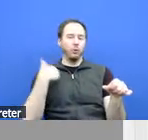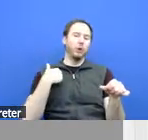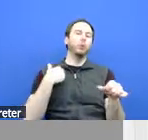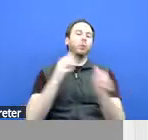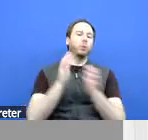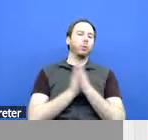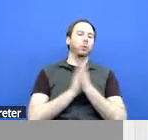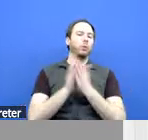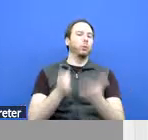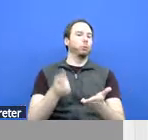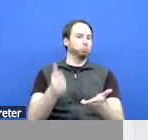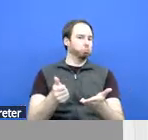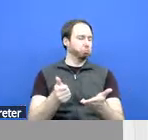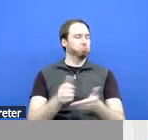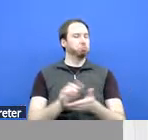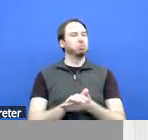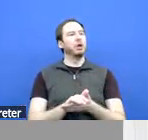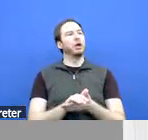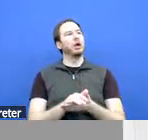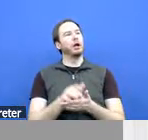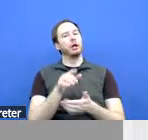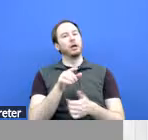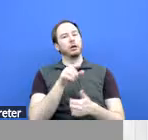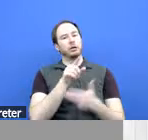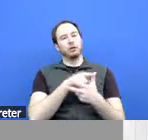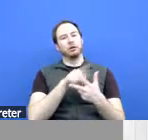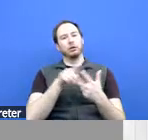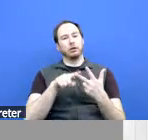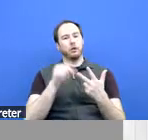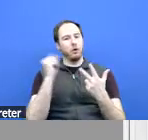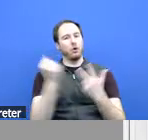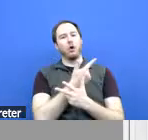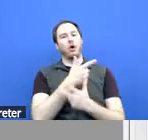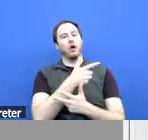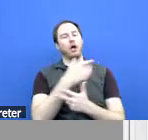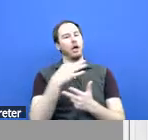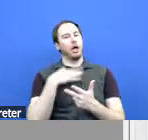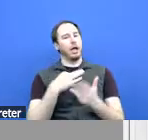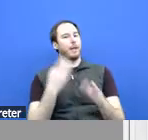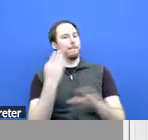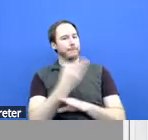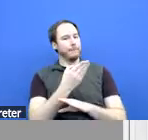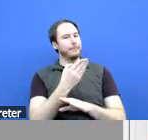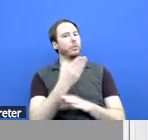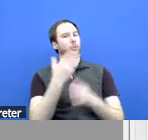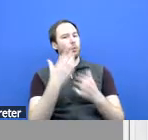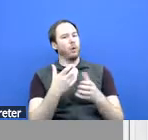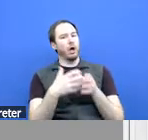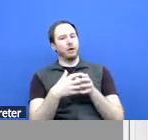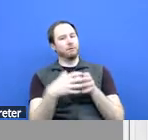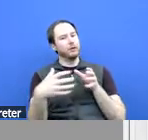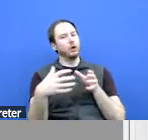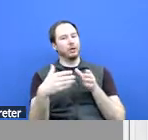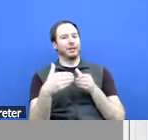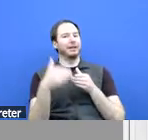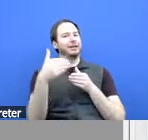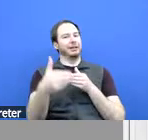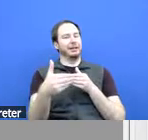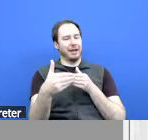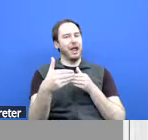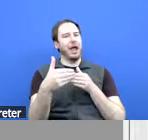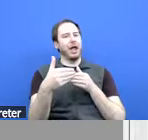here this evening. These 3 applications this evening have been brought forward to further the next era